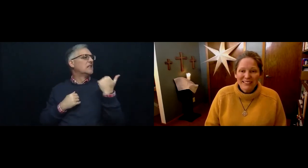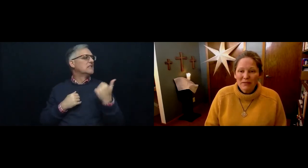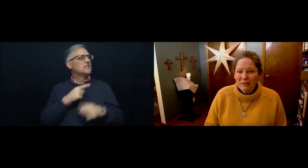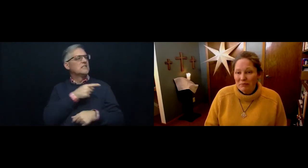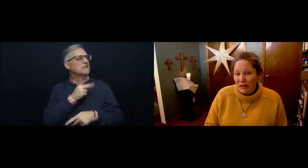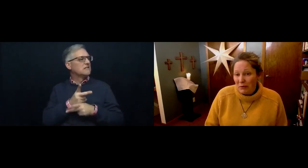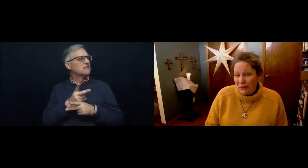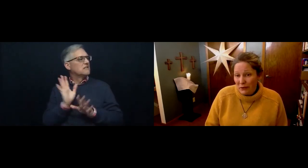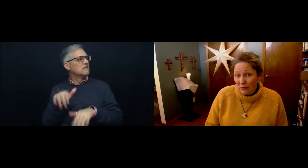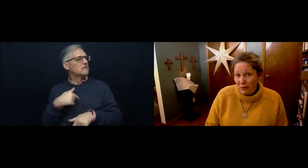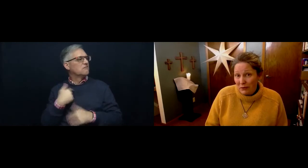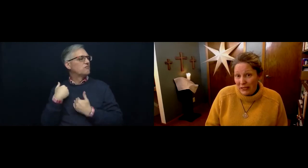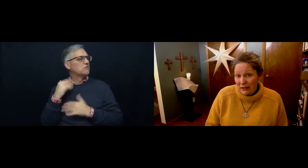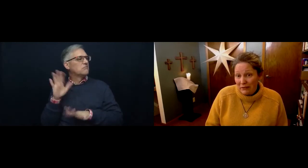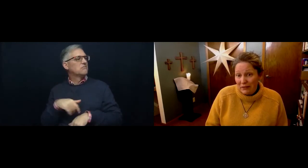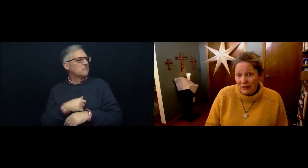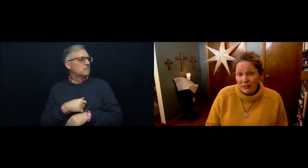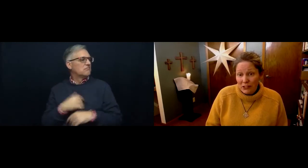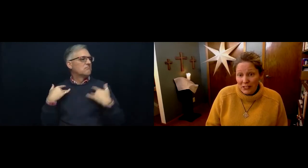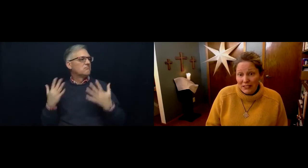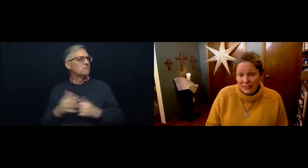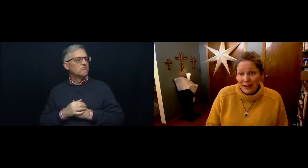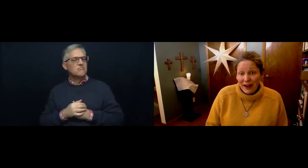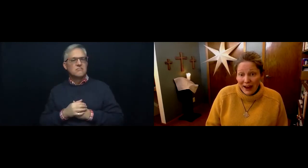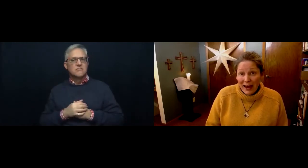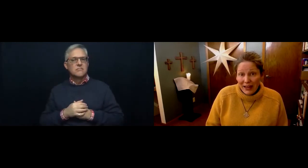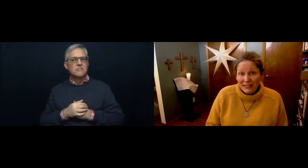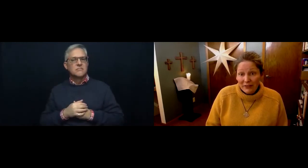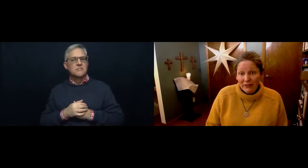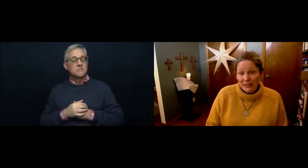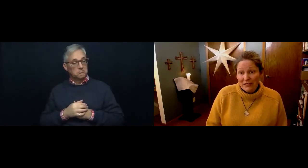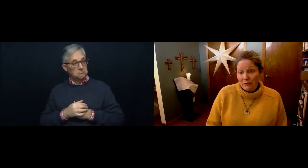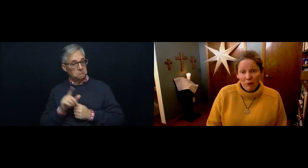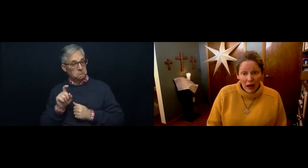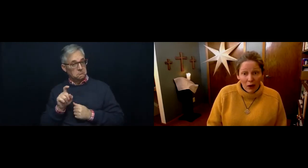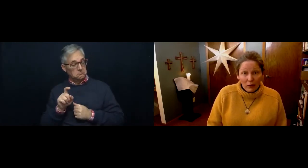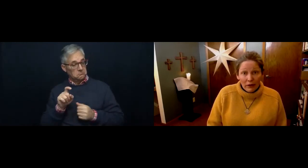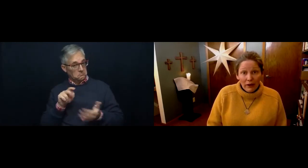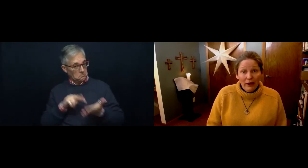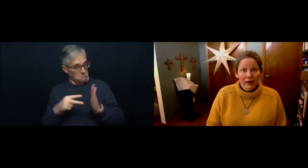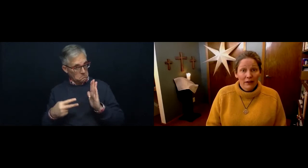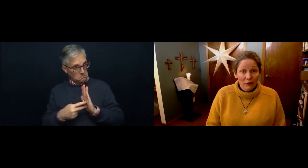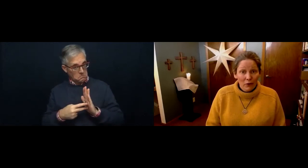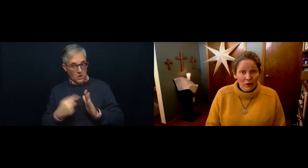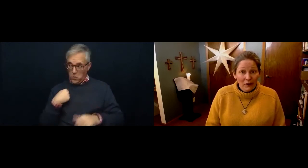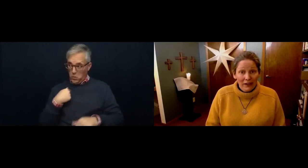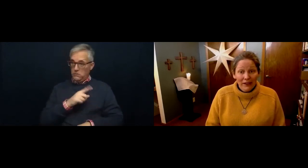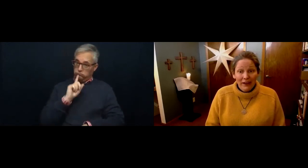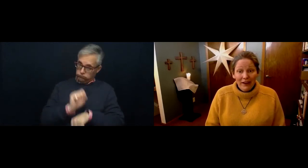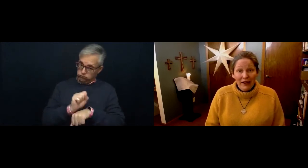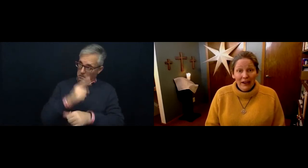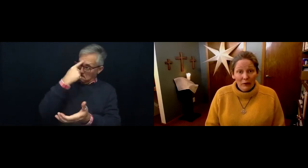it seems like maybe we don't believe that Jesus has given us power and